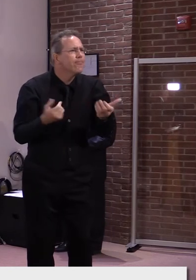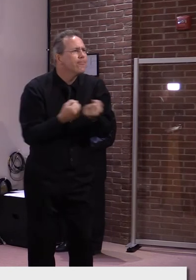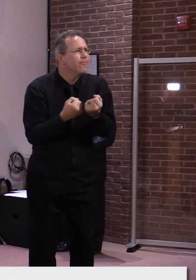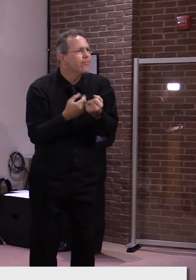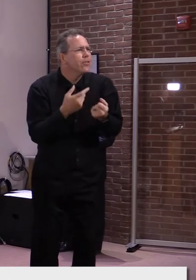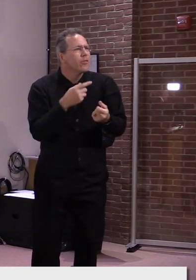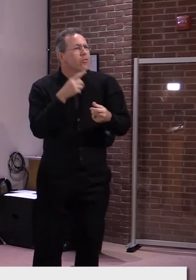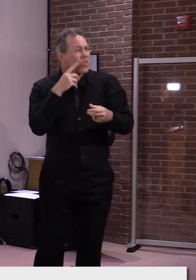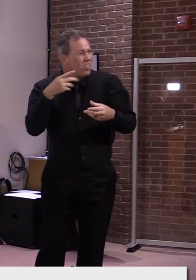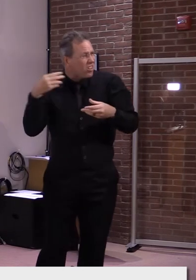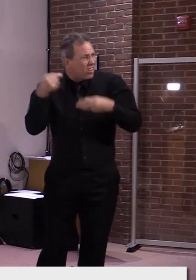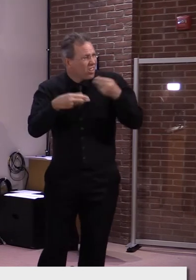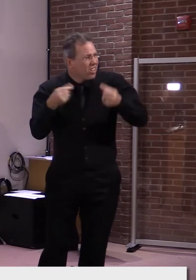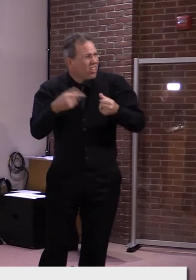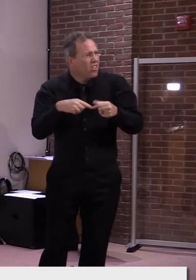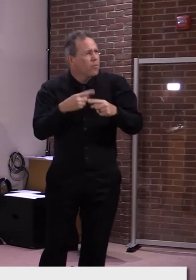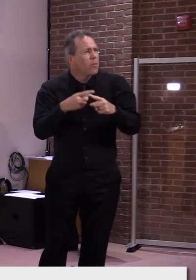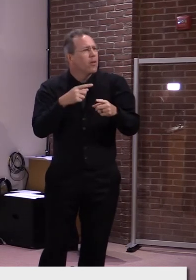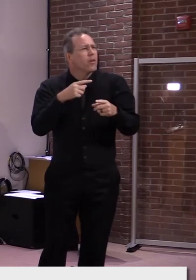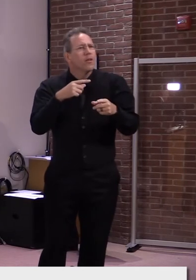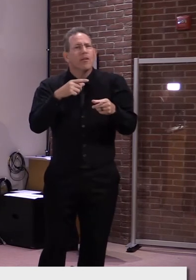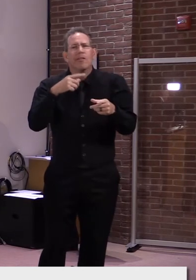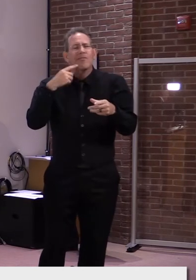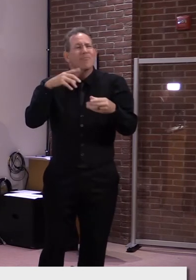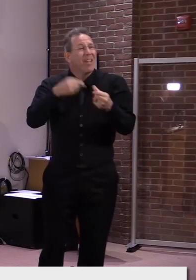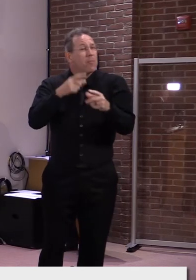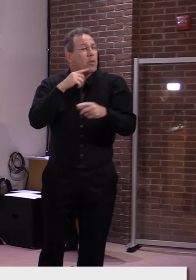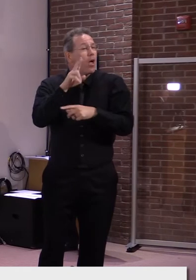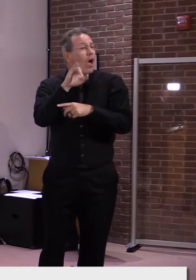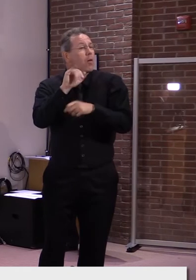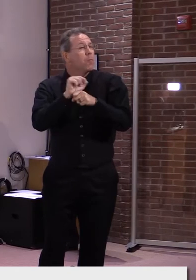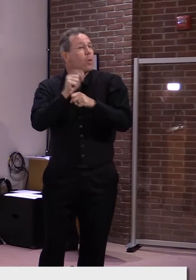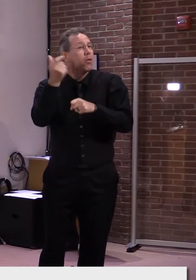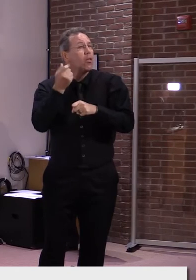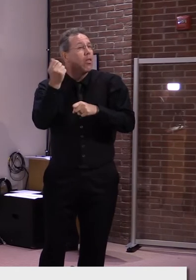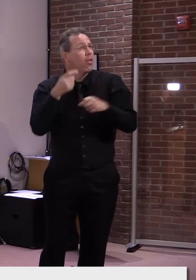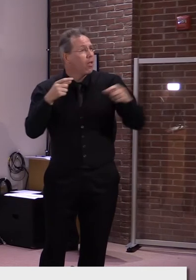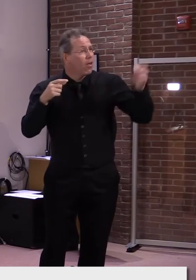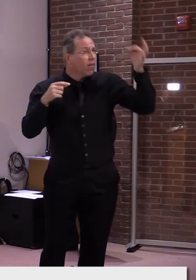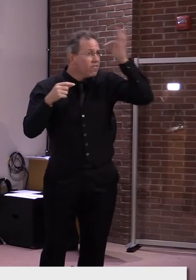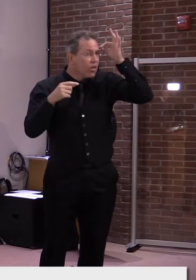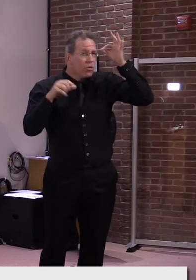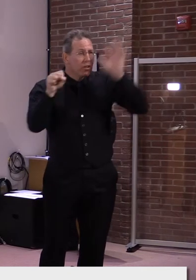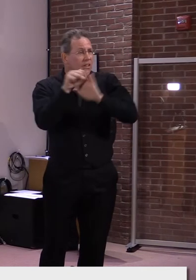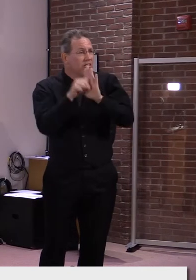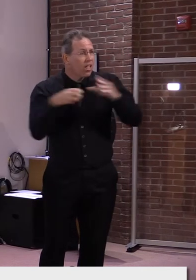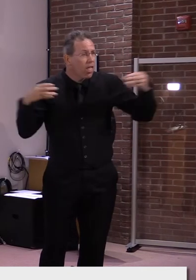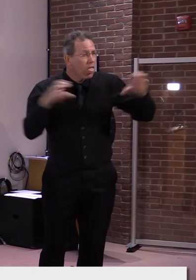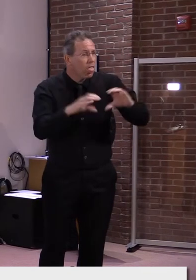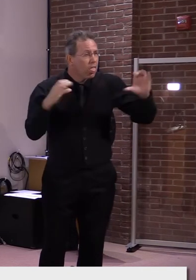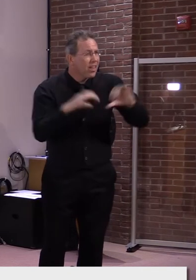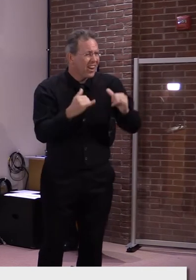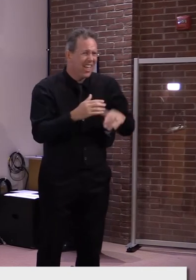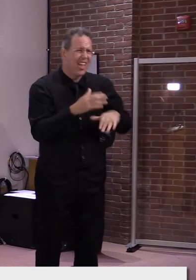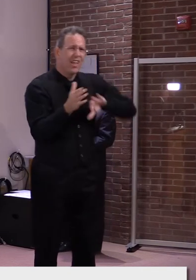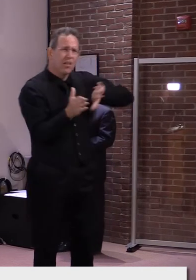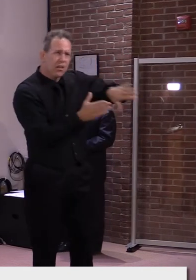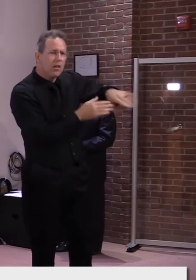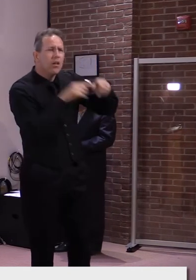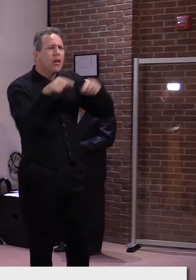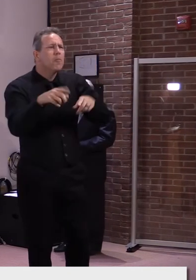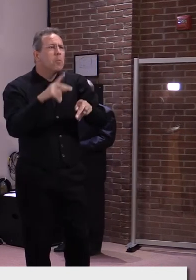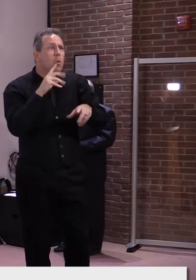and actually try to find jobs? I mean, it seems like a lot of people are getting unemployment, but is there